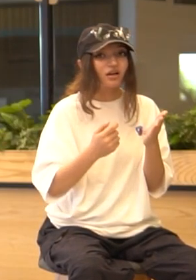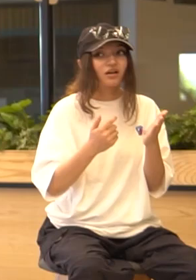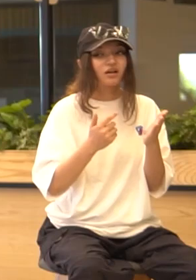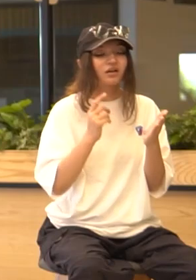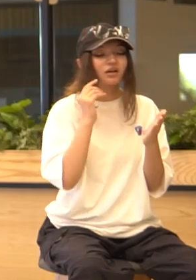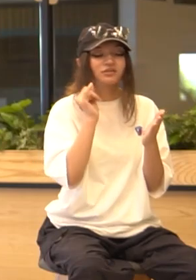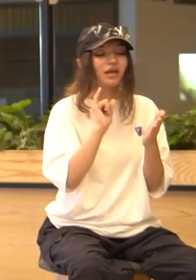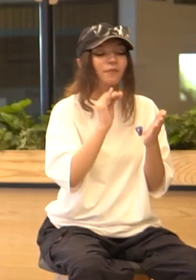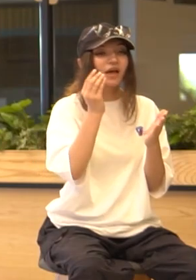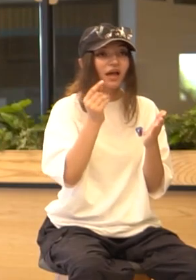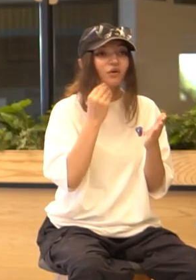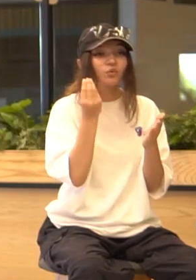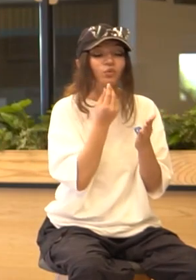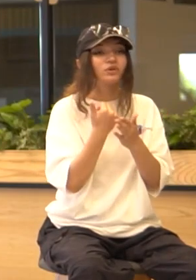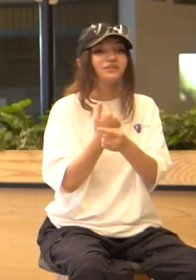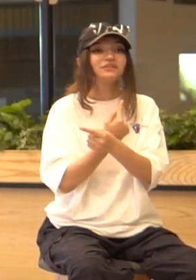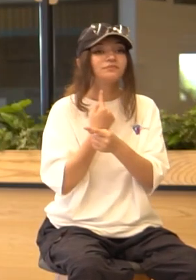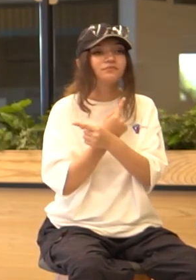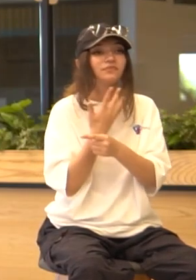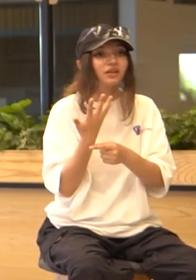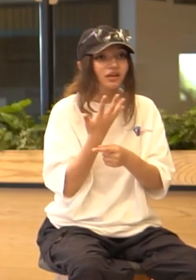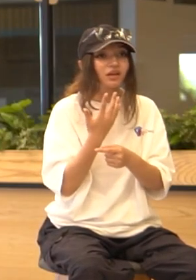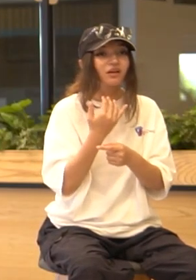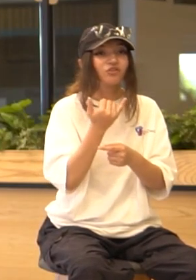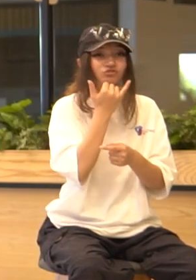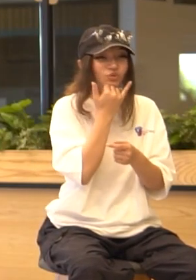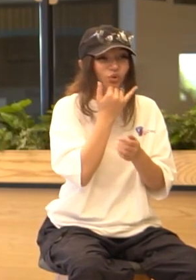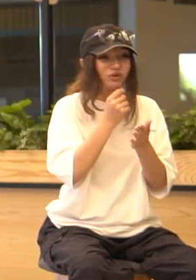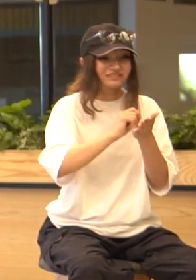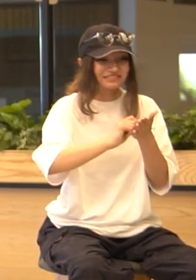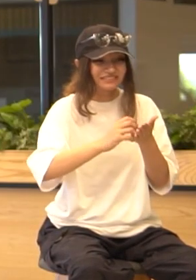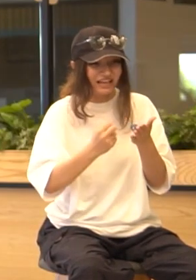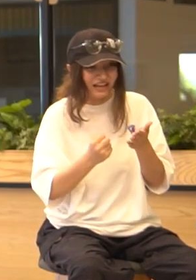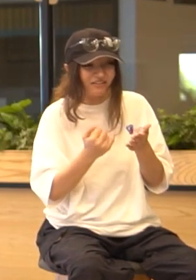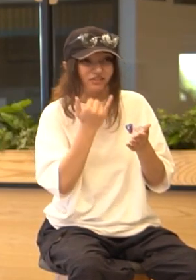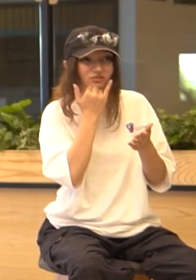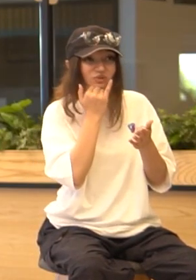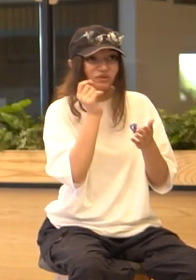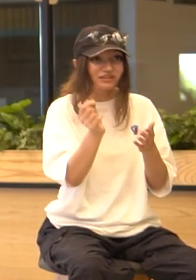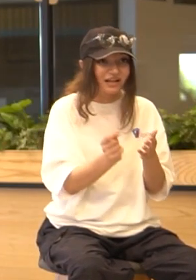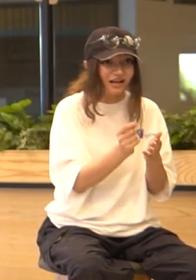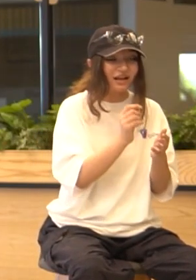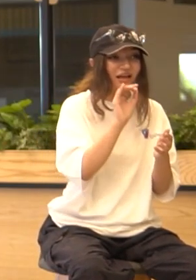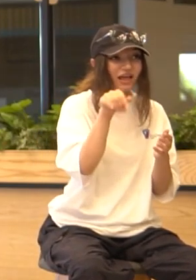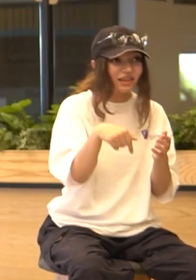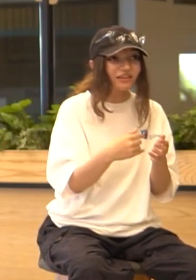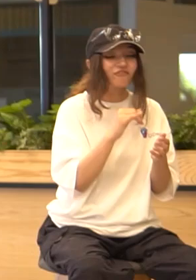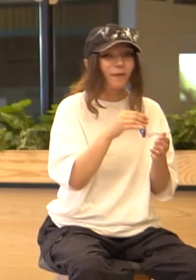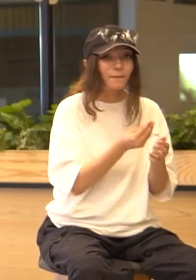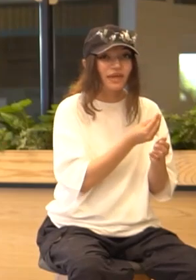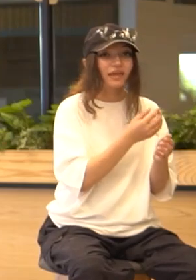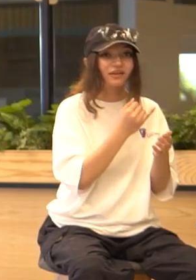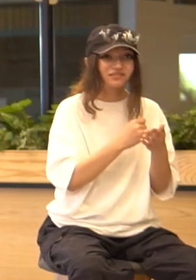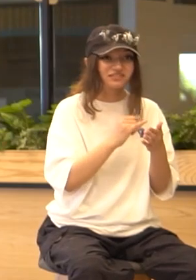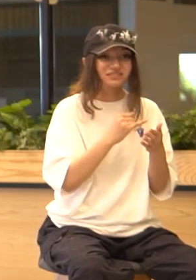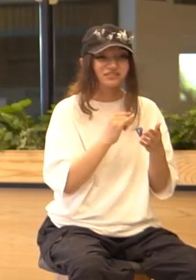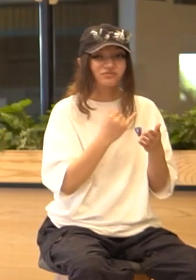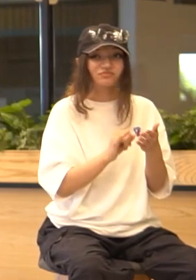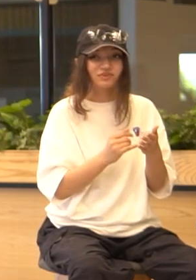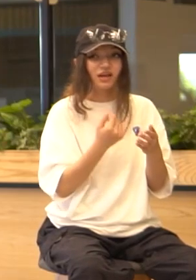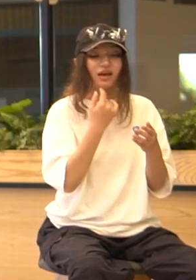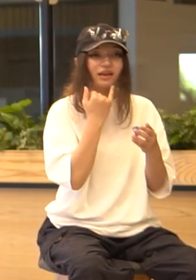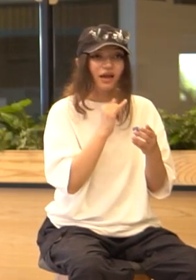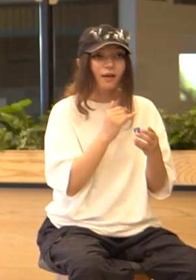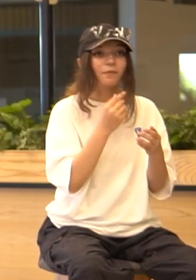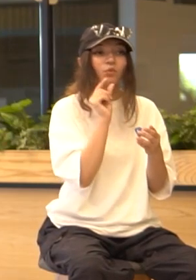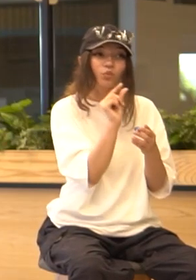of misspelled words, missing nuktas, wrong forms. I would be using like the wrong alphabets when I had not rechecked the